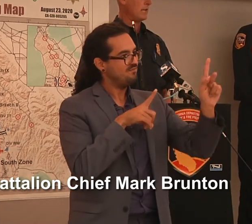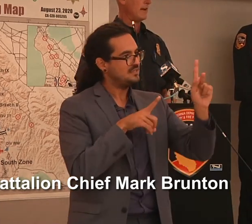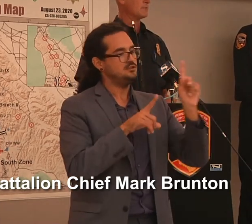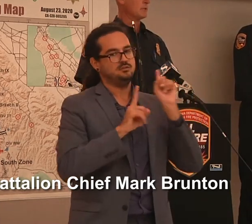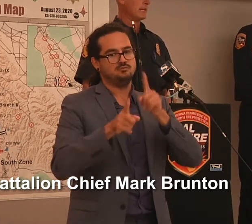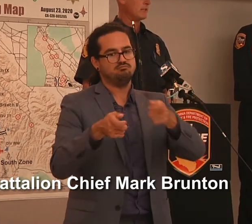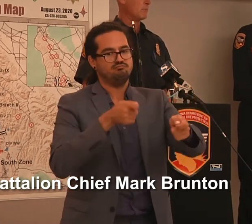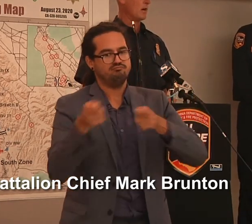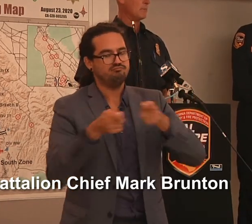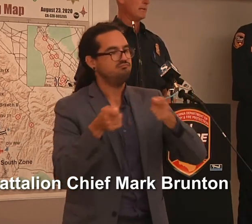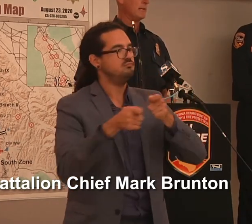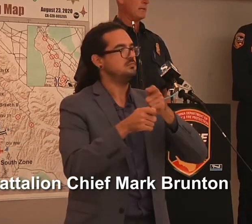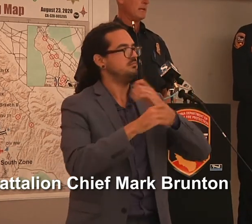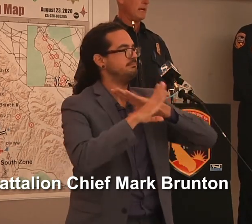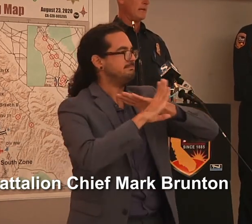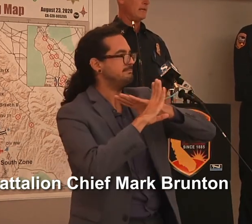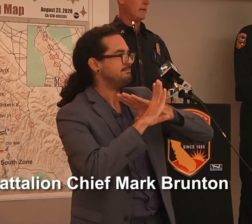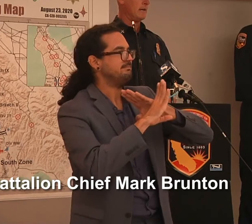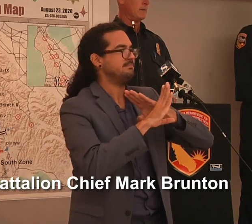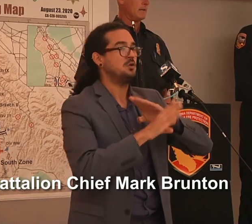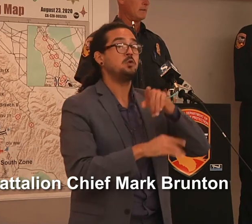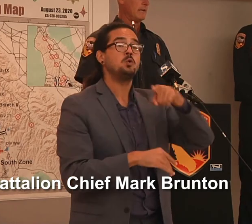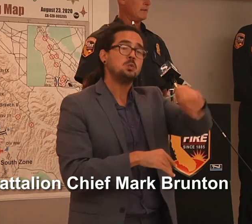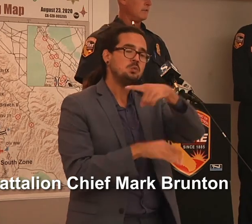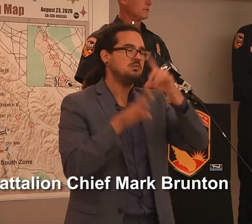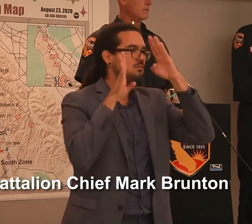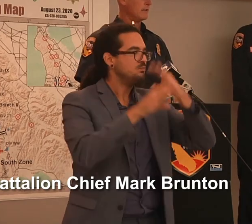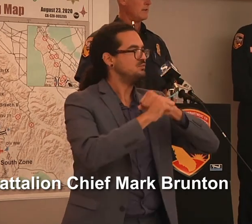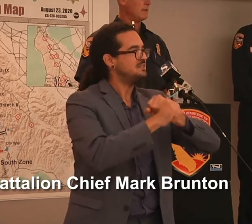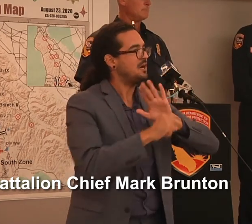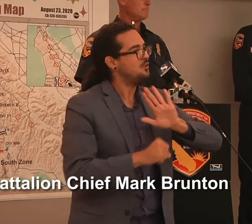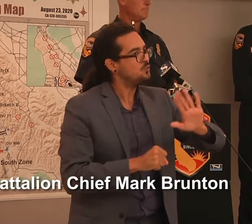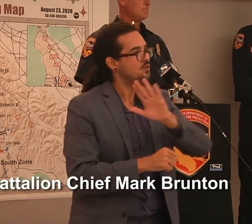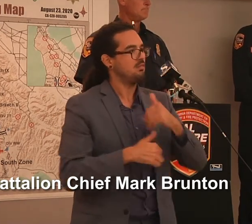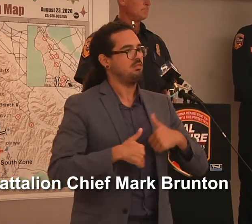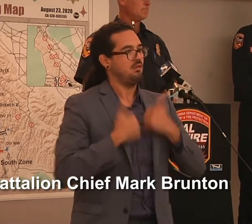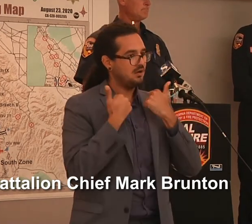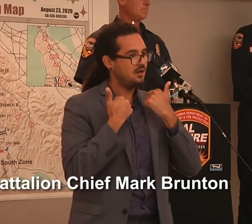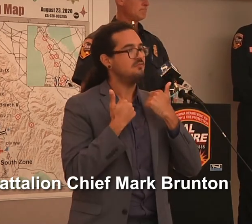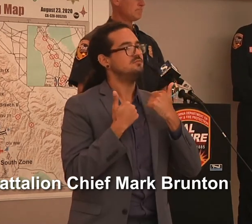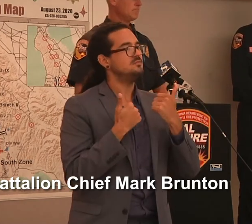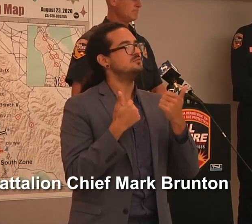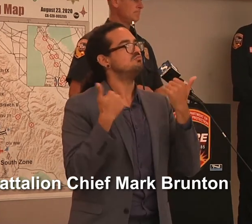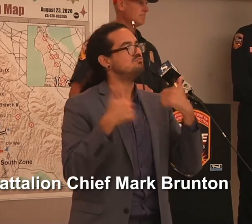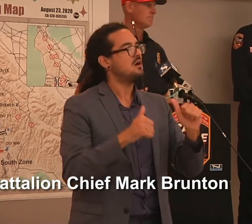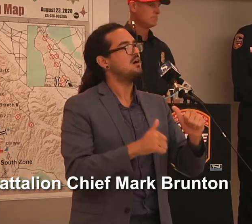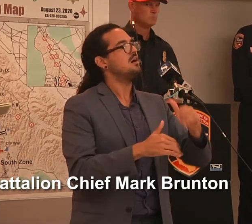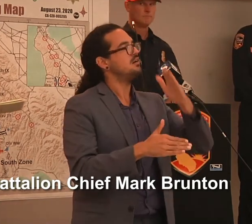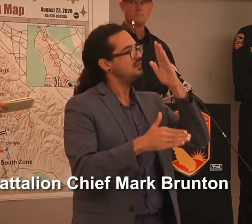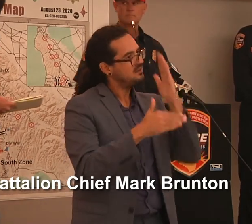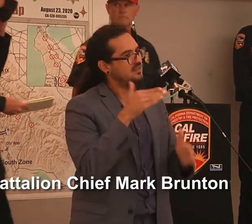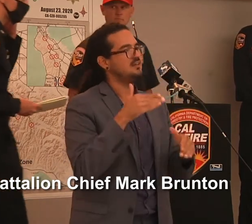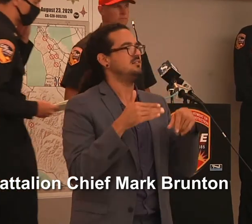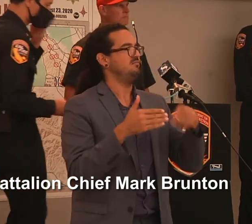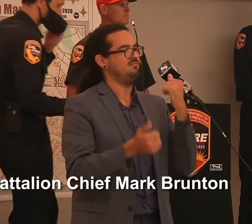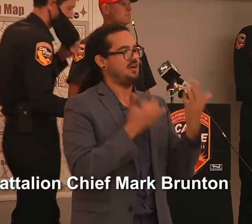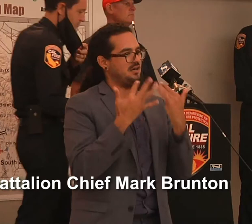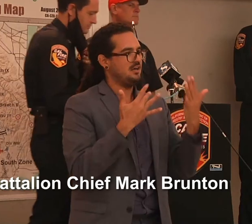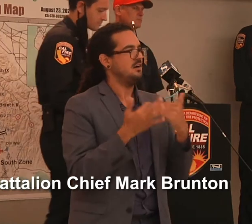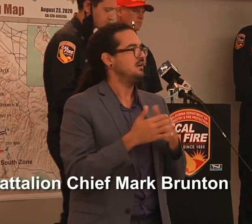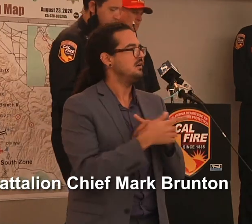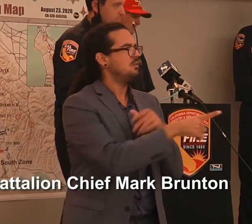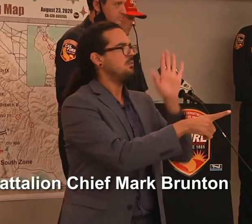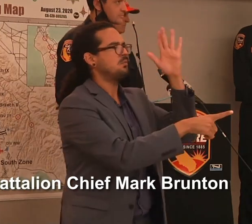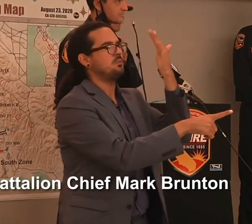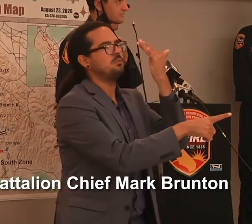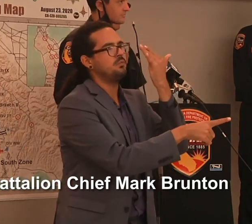protect their lives, protect their property, and end this event. So But you also keep talking